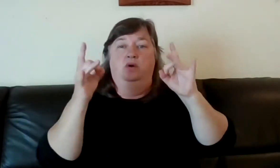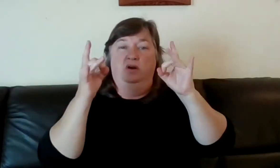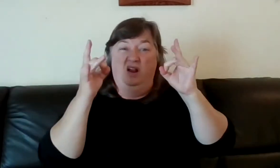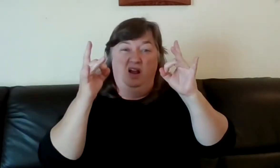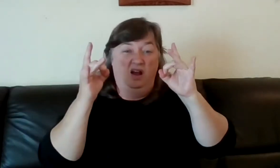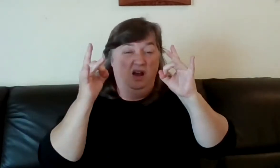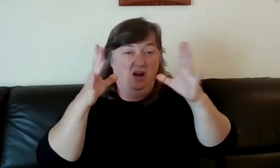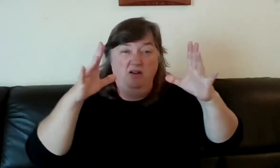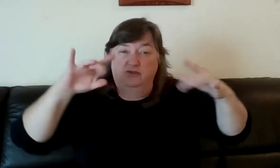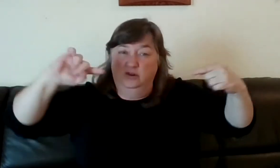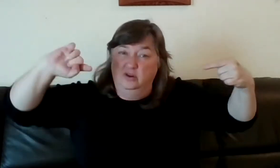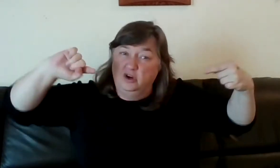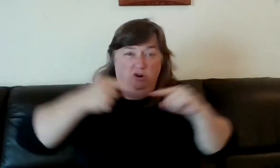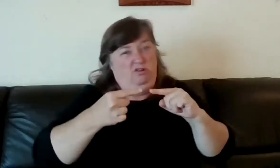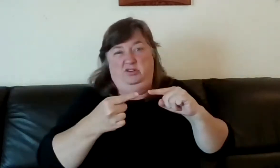or awful hurt.